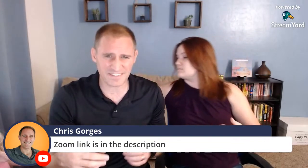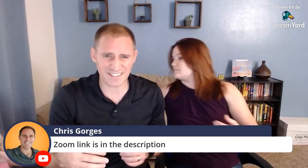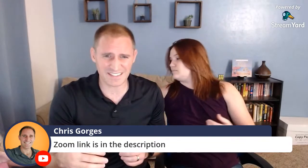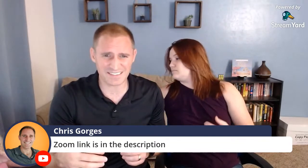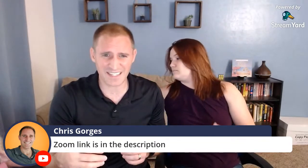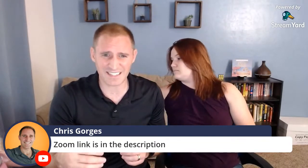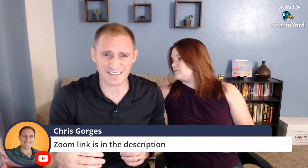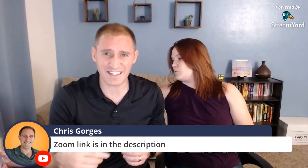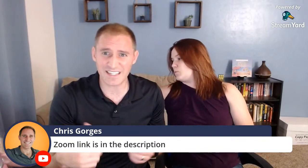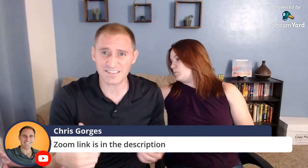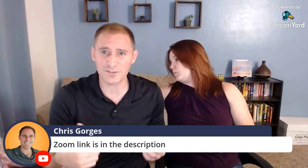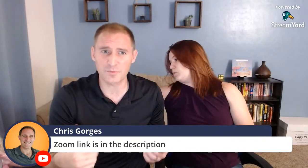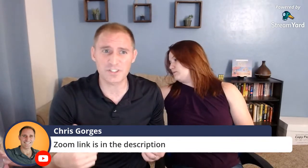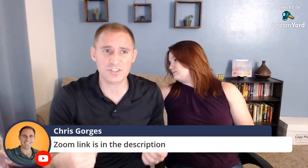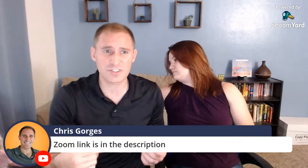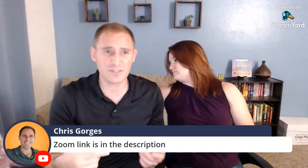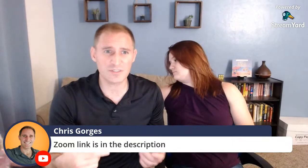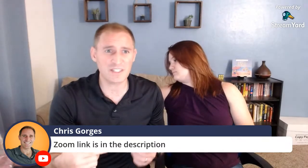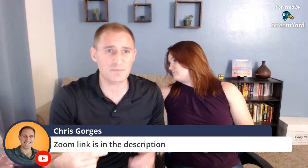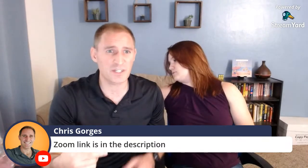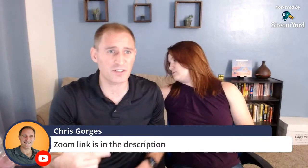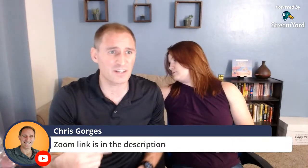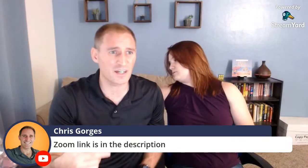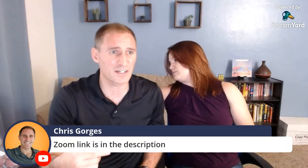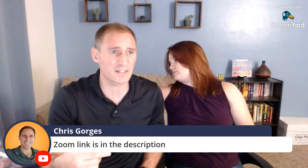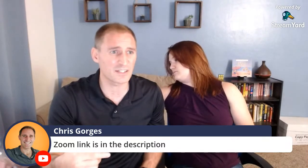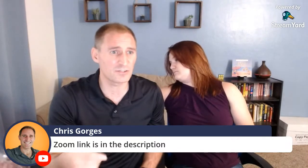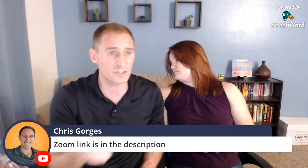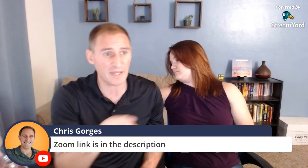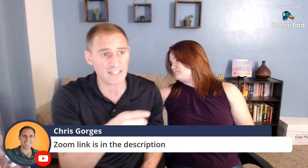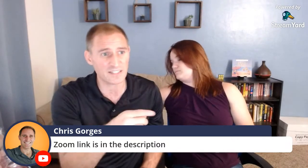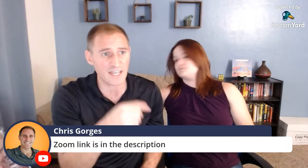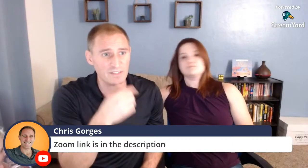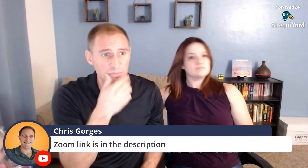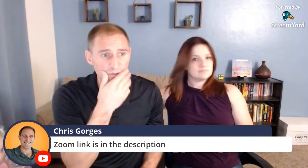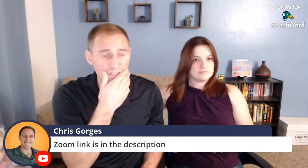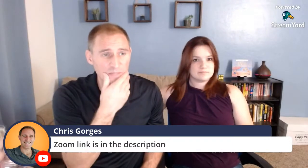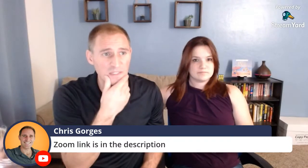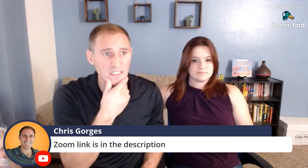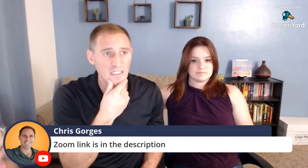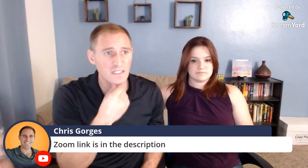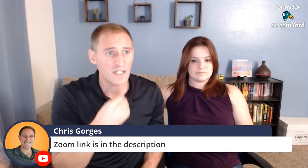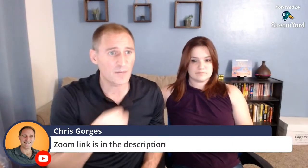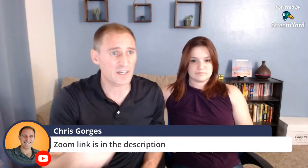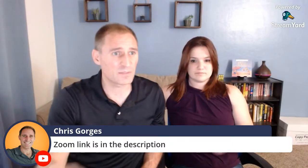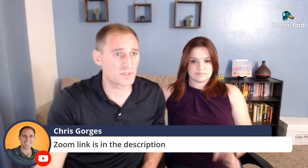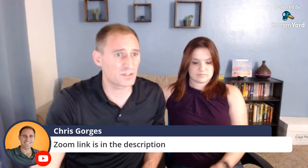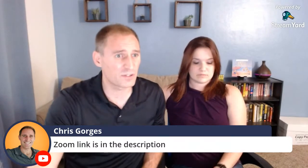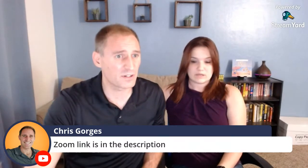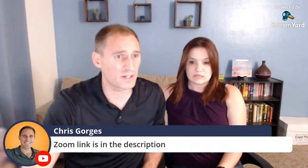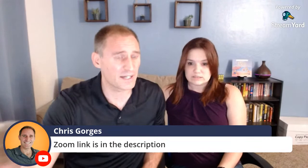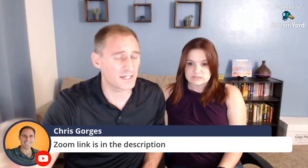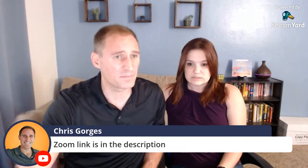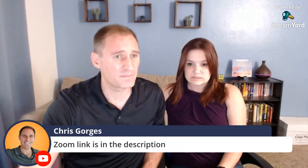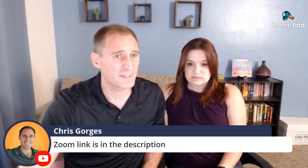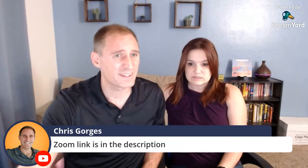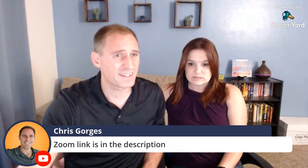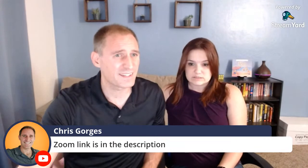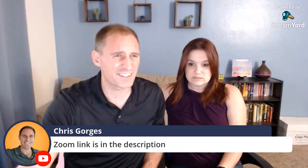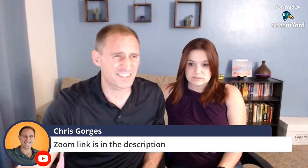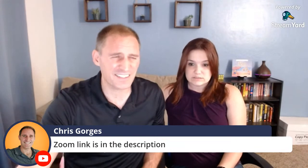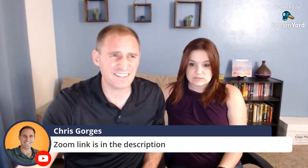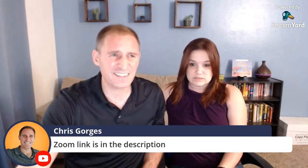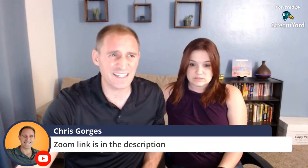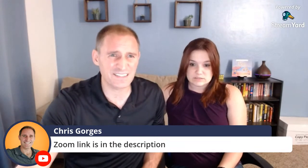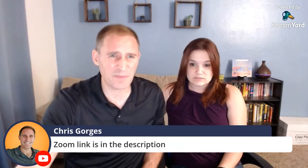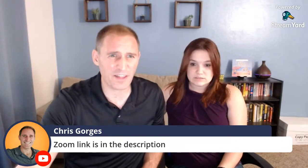a 15-second delay, so we should be appearing on YouTube. I actually have it pulled up on my computer, and